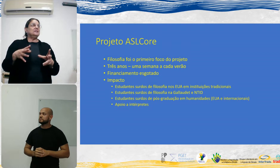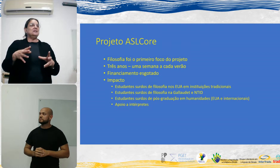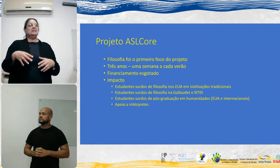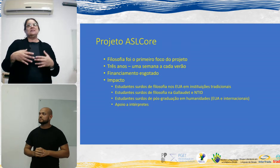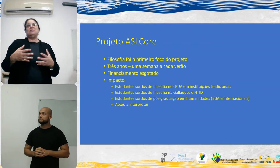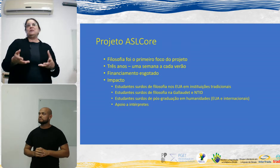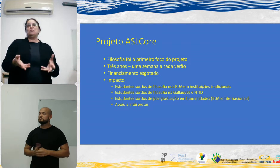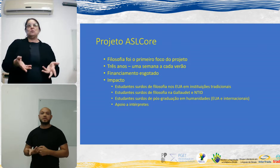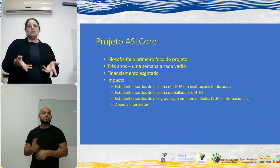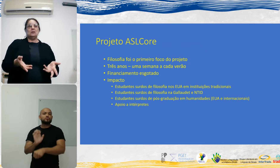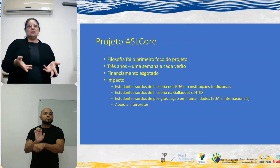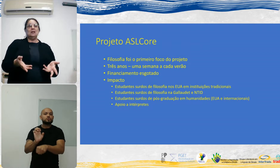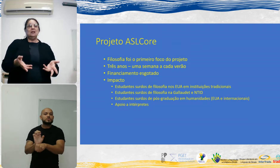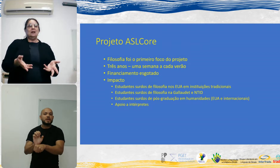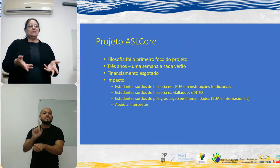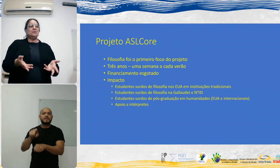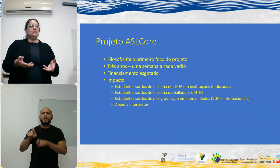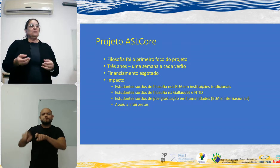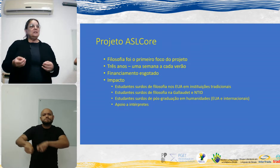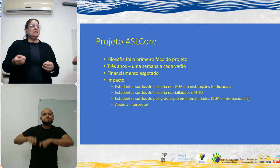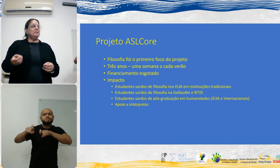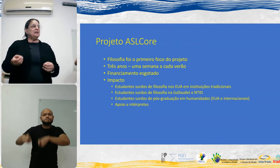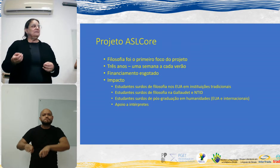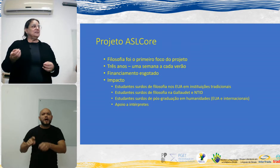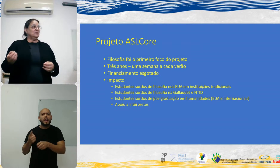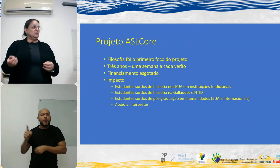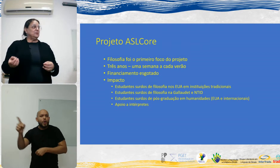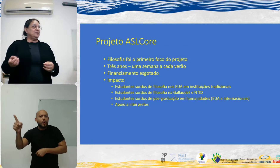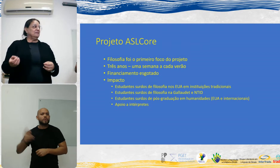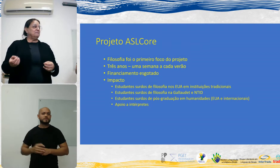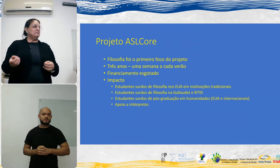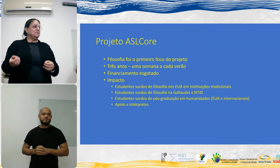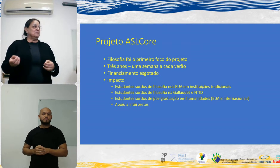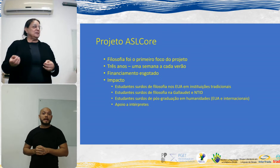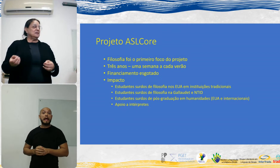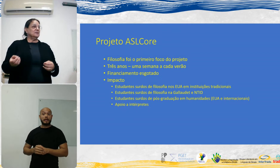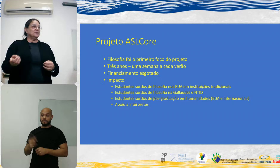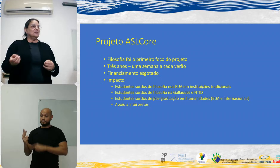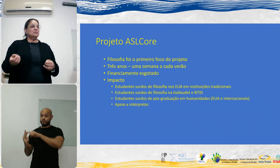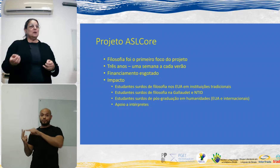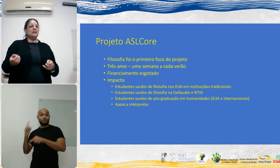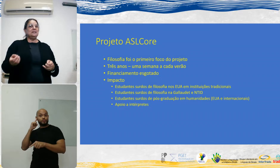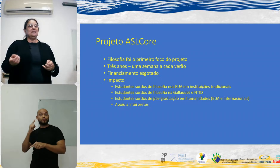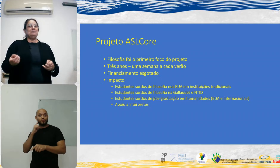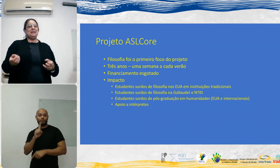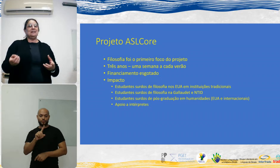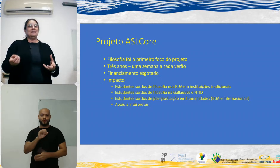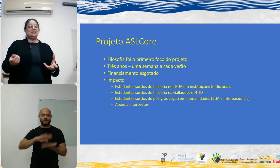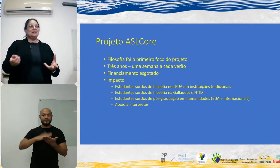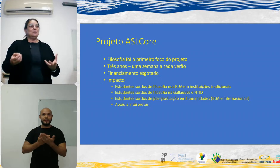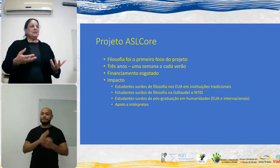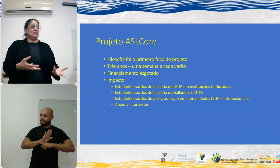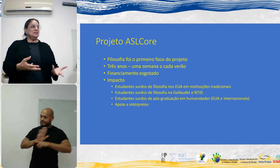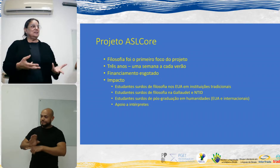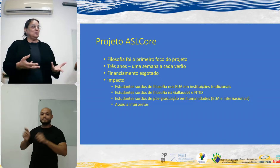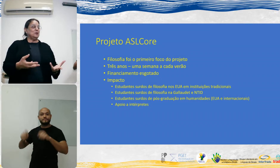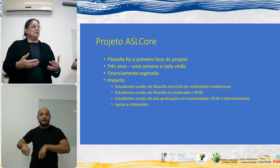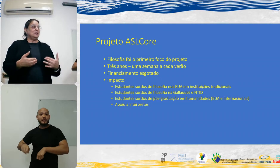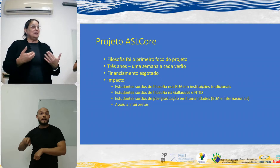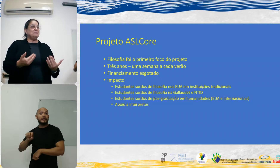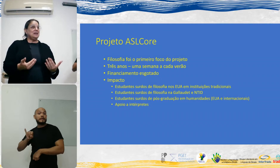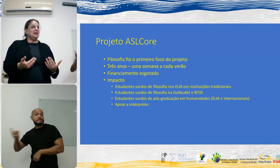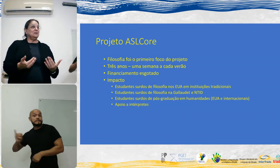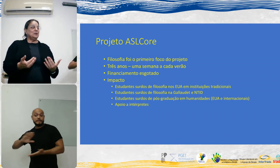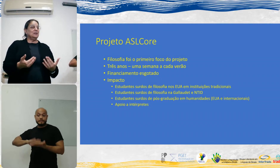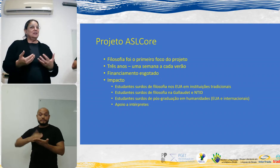a state that's very rural. And so it really benefits those deaf people because otherwise they'd be kind of stuck with that situation